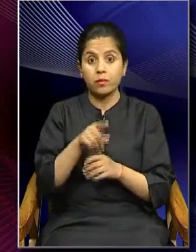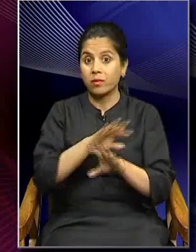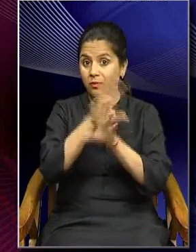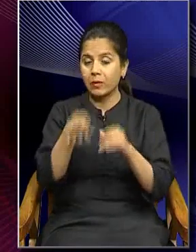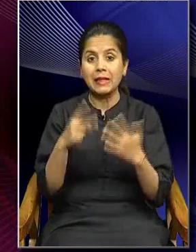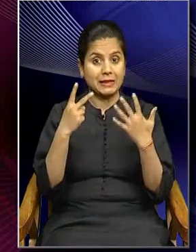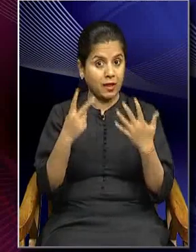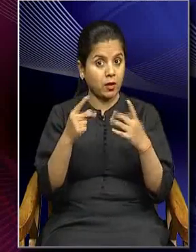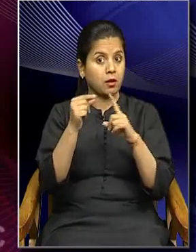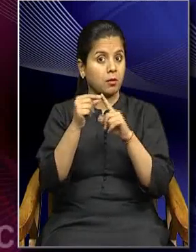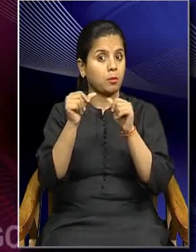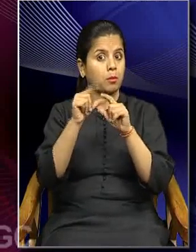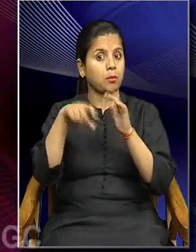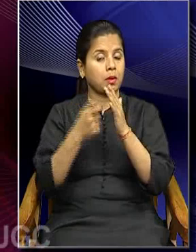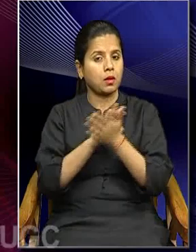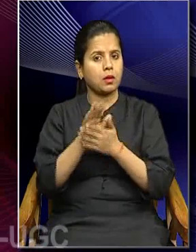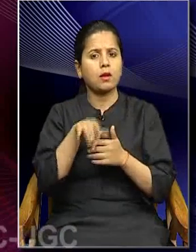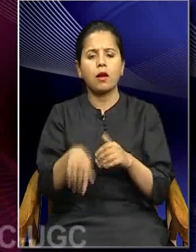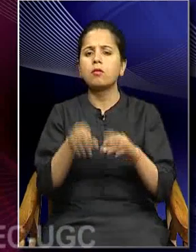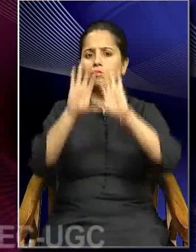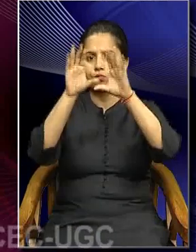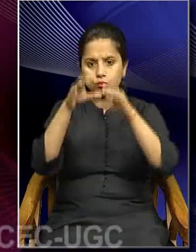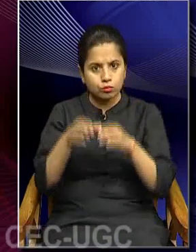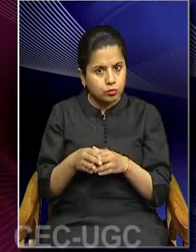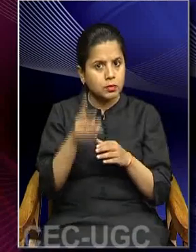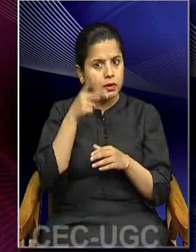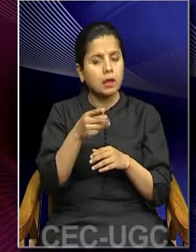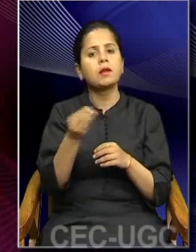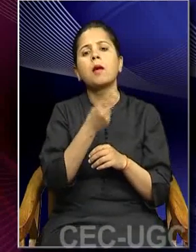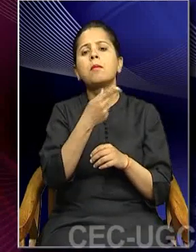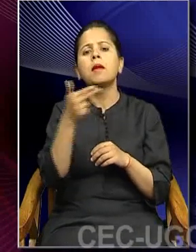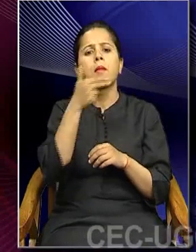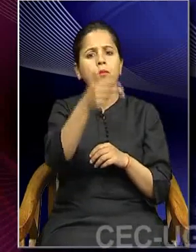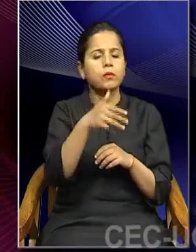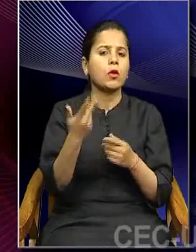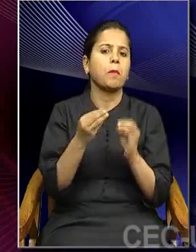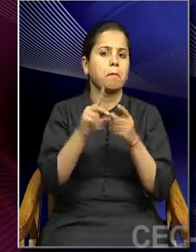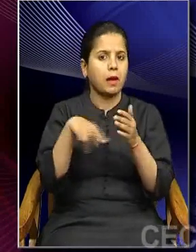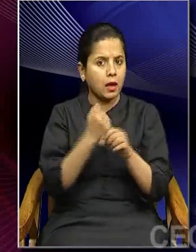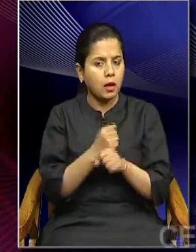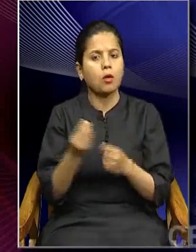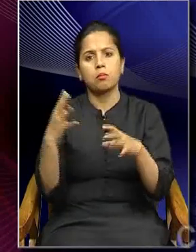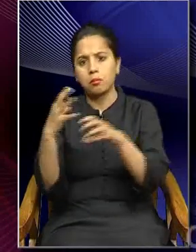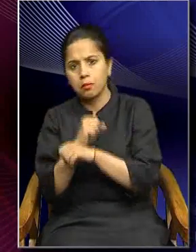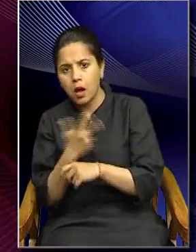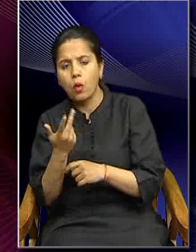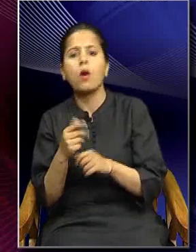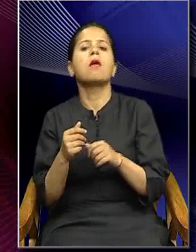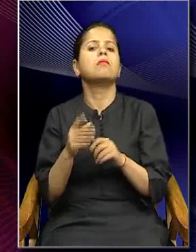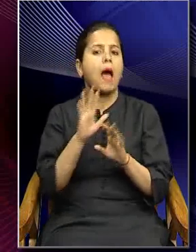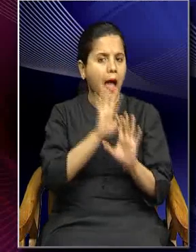7 padarthas are classified either as being, bhav or non-being,